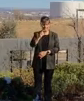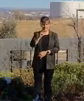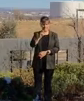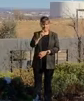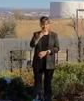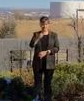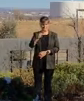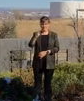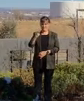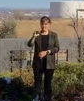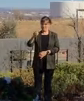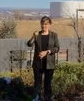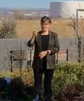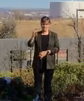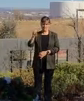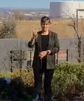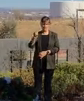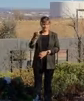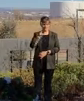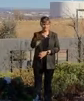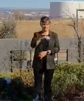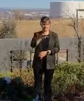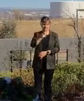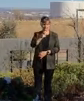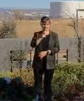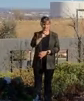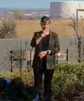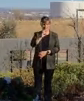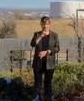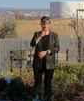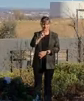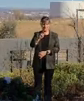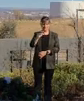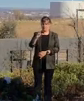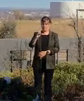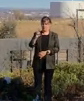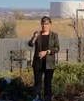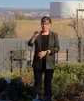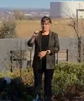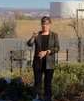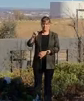Connor Nagard, Staff Sergeant Aaron Morency.